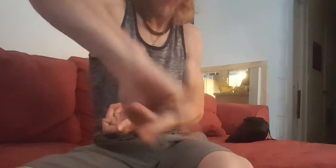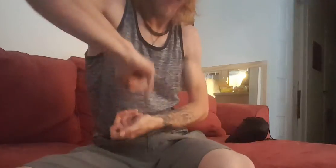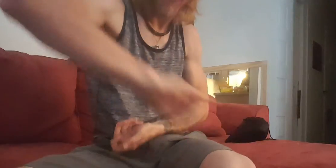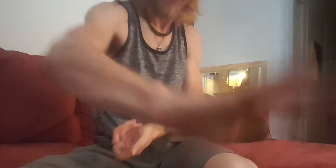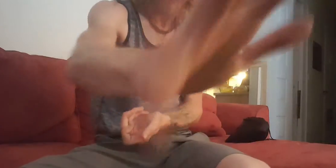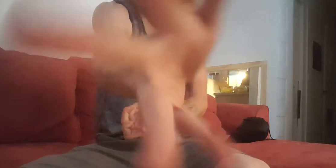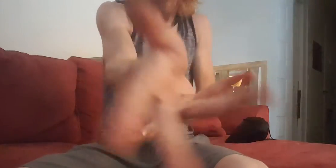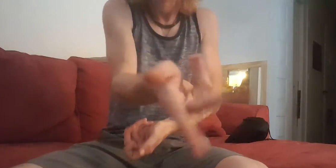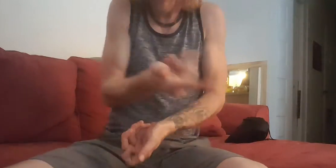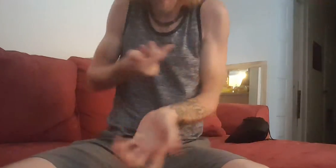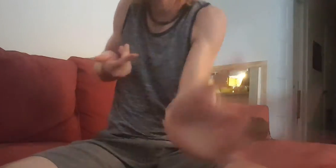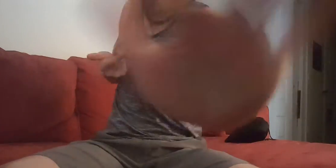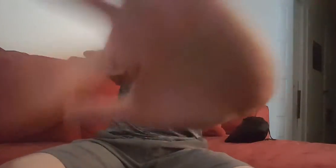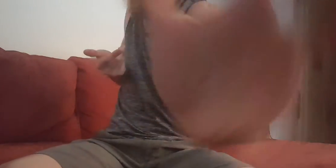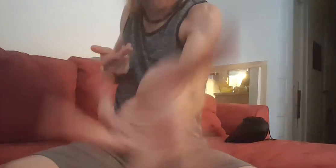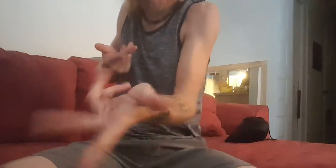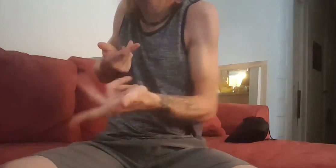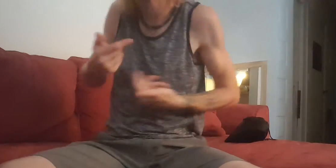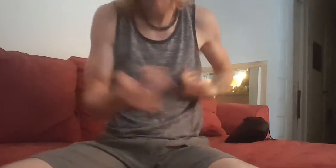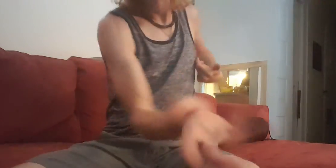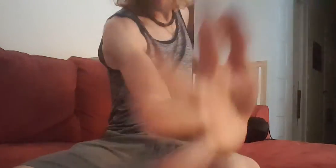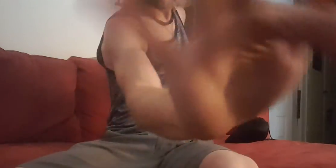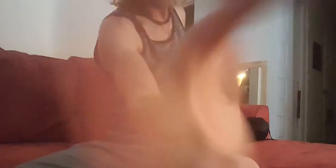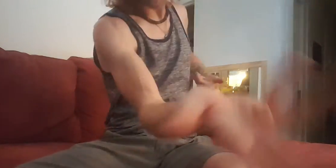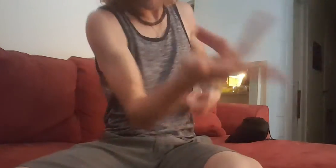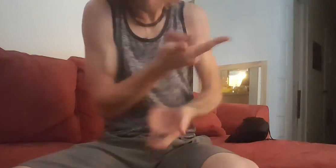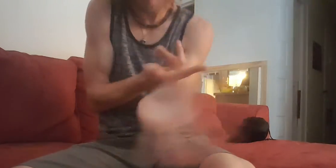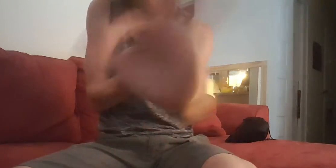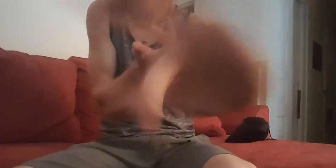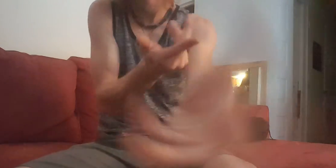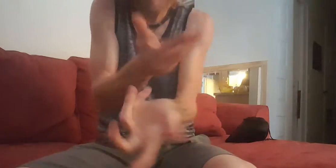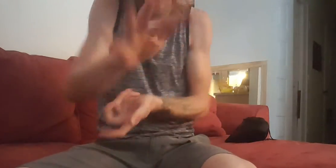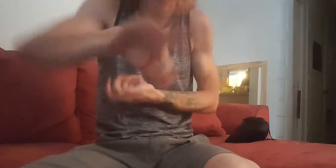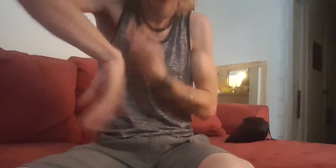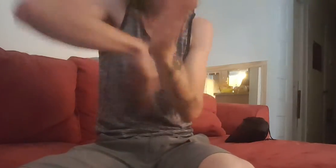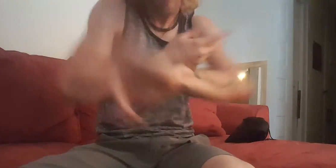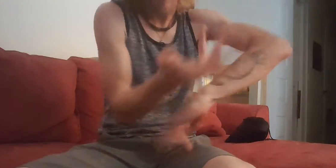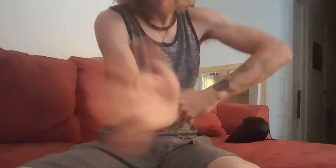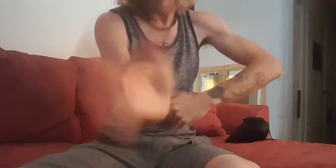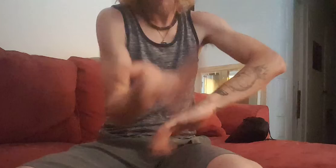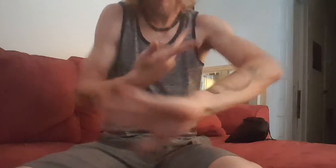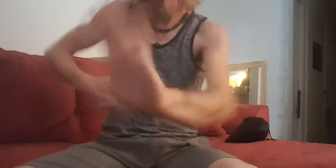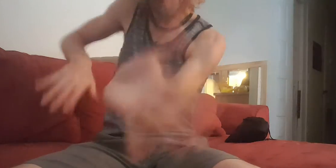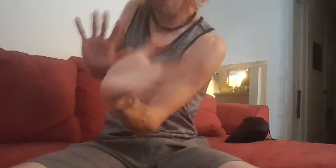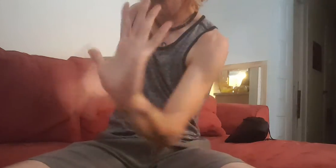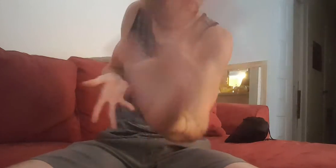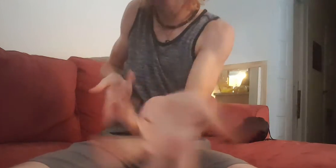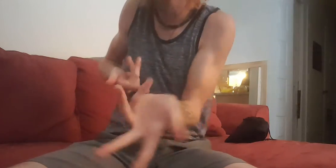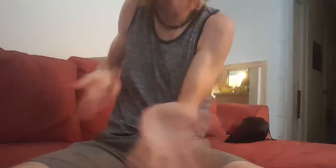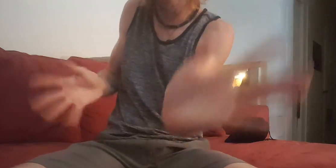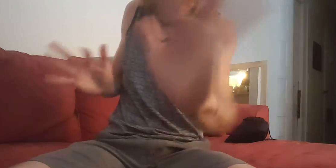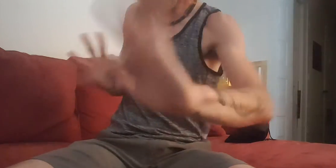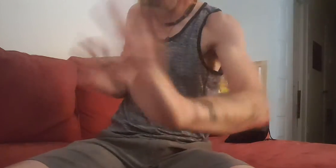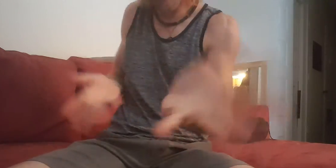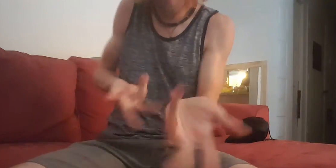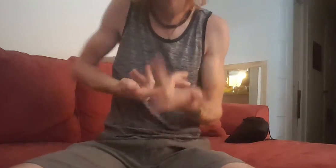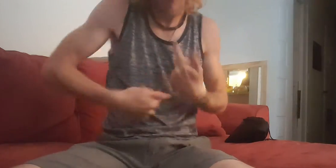Nobody sees tears when you're standing in the storm Abandoning the norm and handling the harvest Measuring the worth by the depth of the